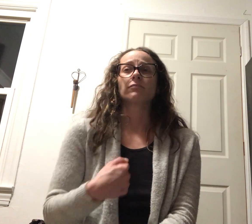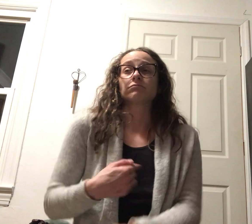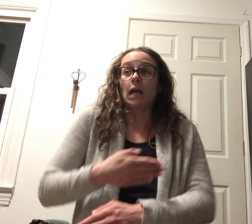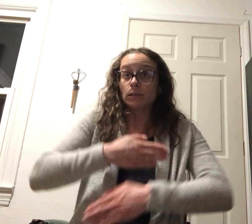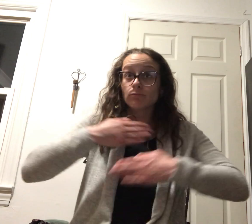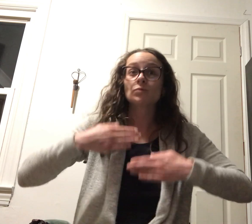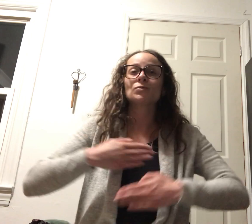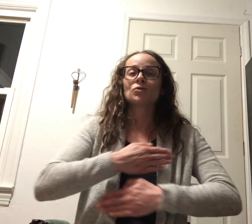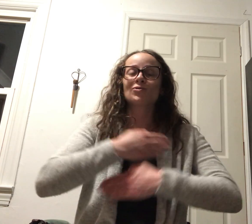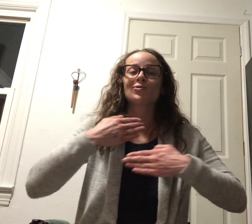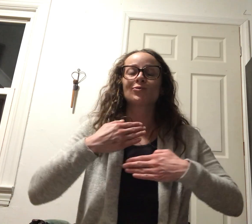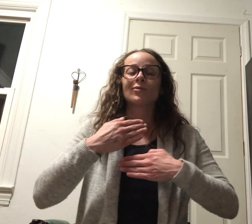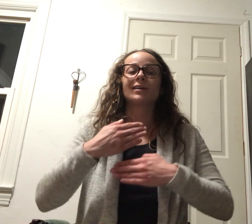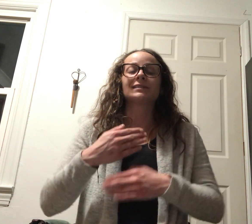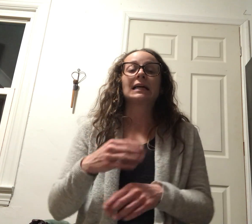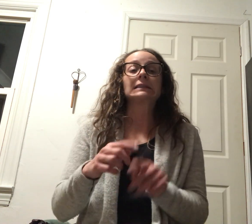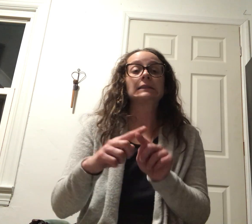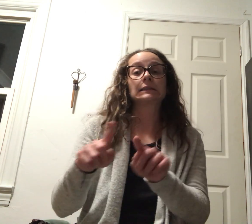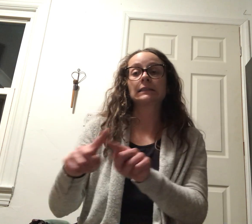seeds in the autumn.